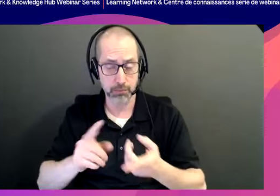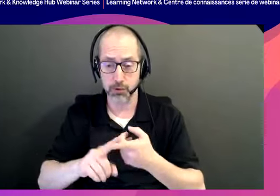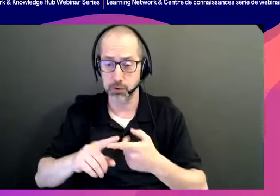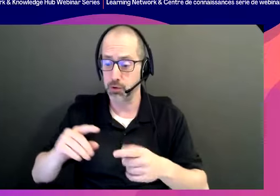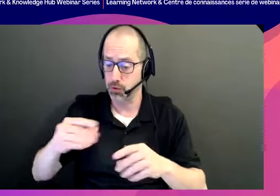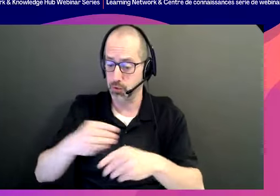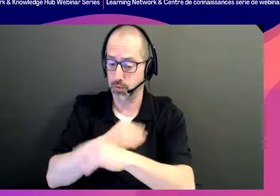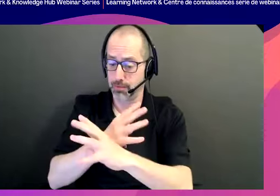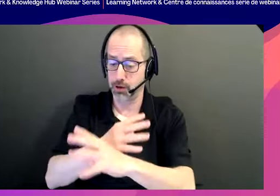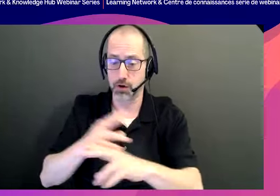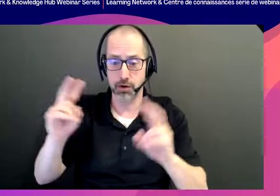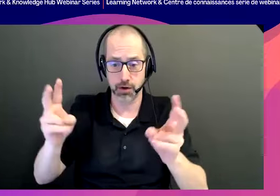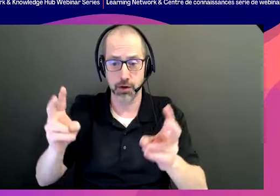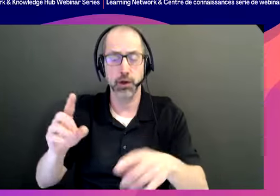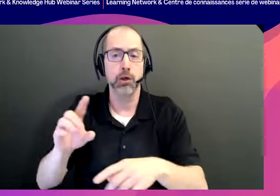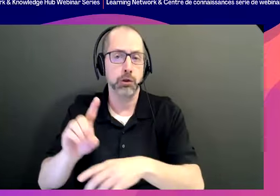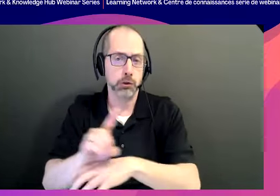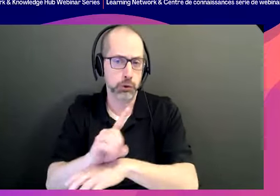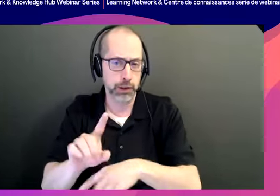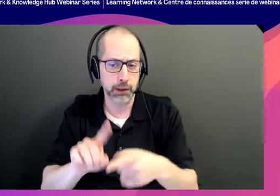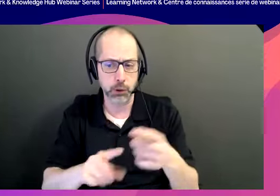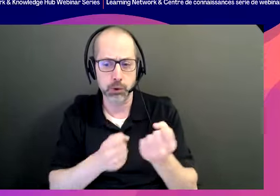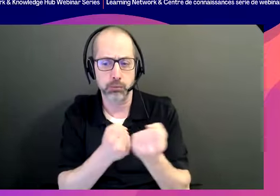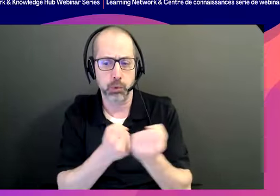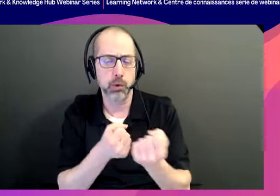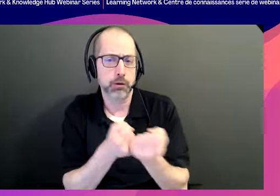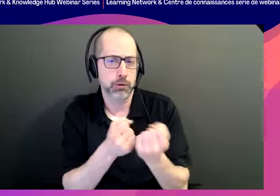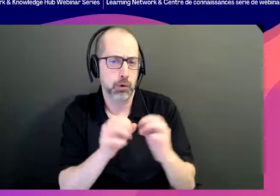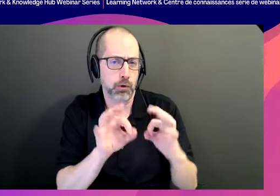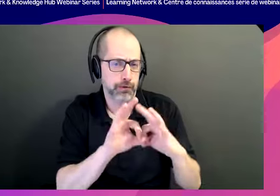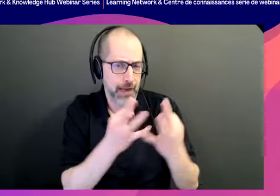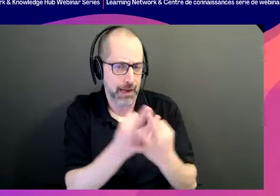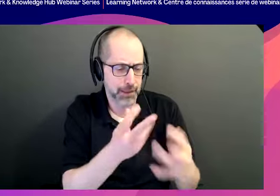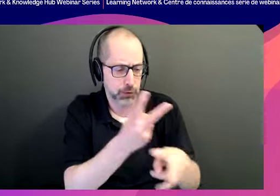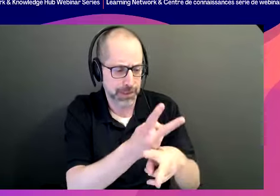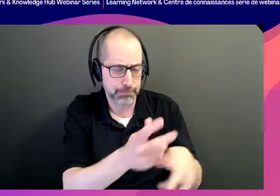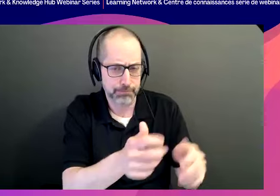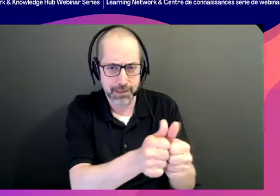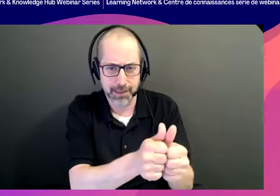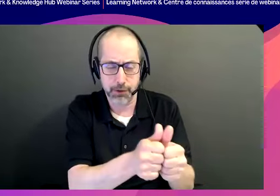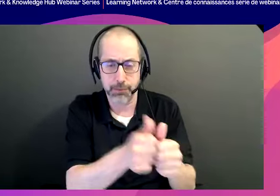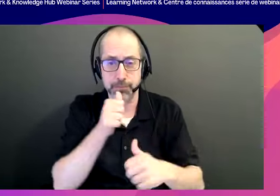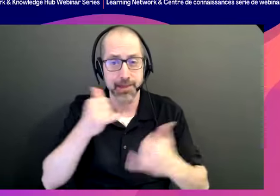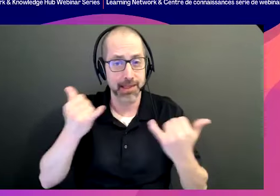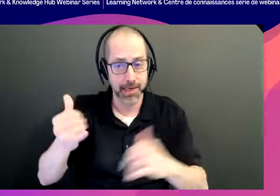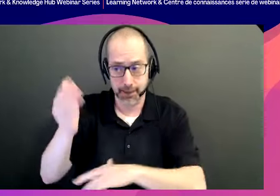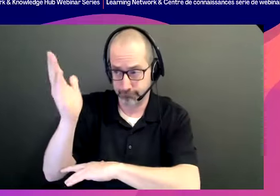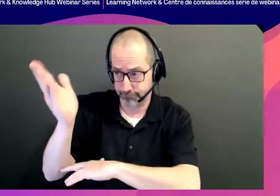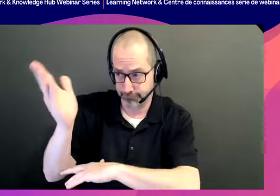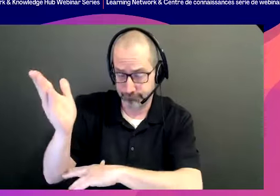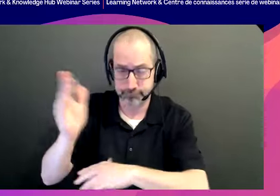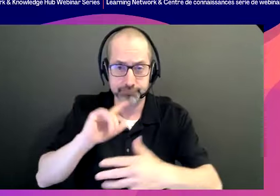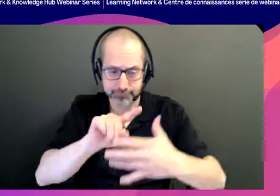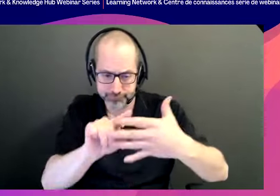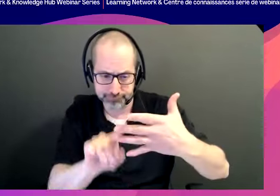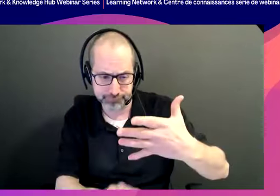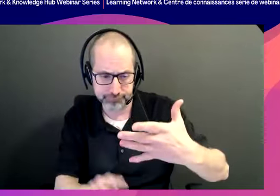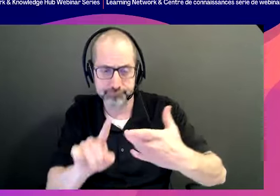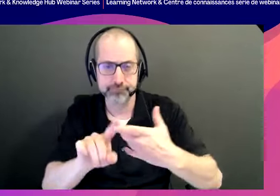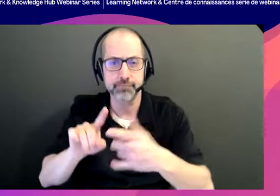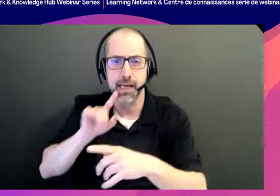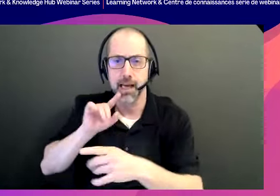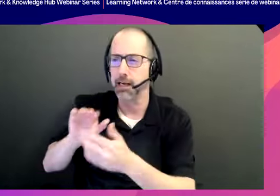to Support, Supporting Families to Stay Together. This presentation will include a look at findings from a community-led